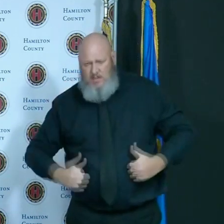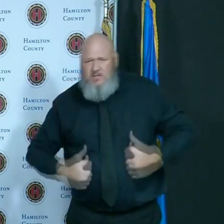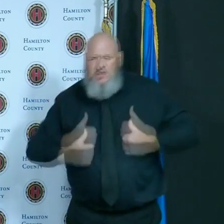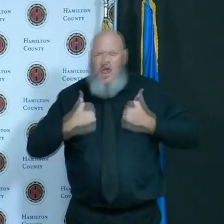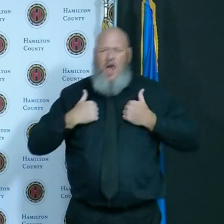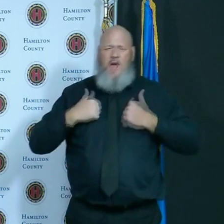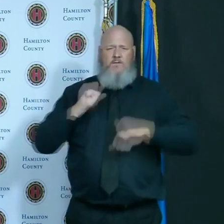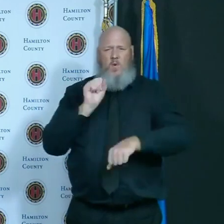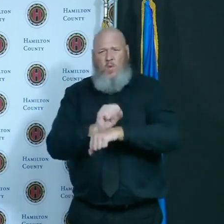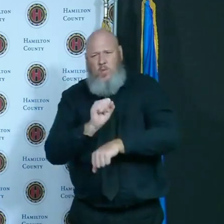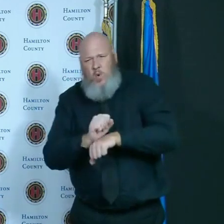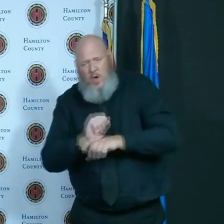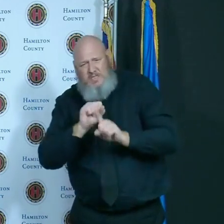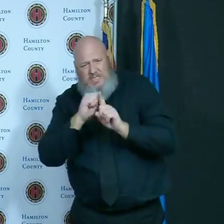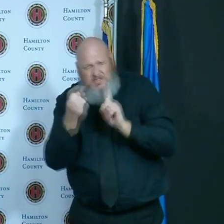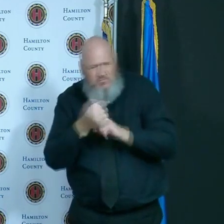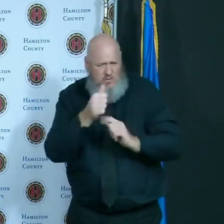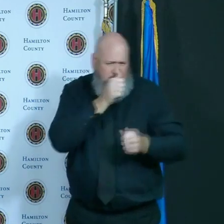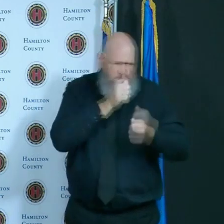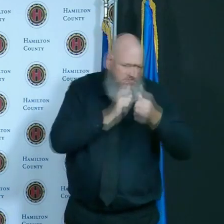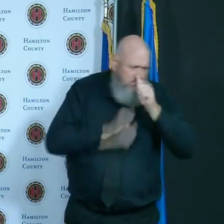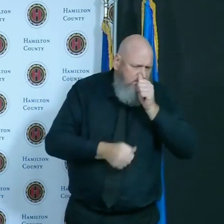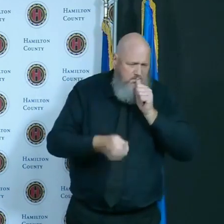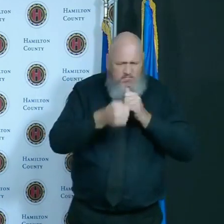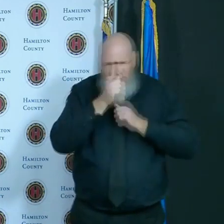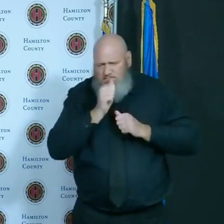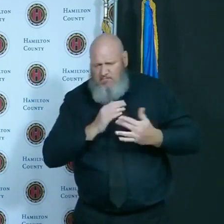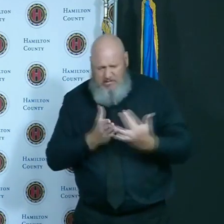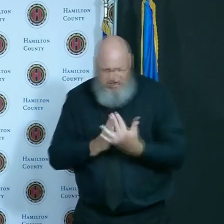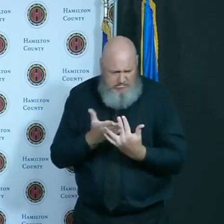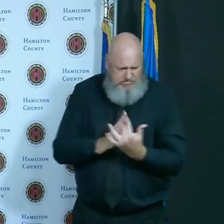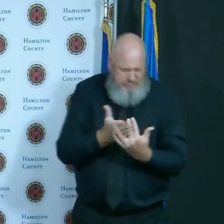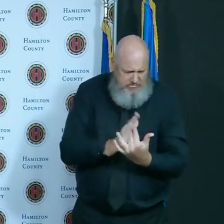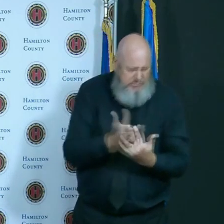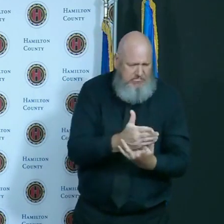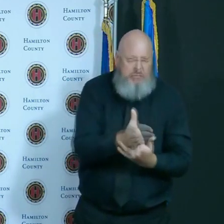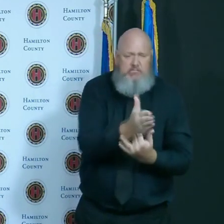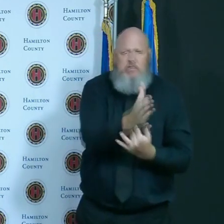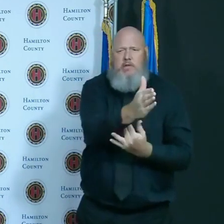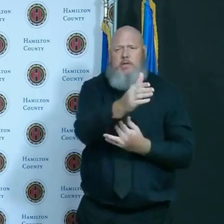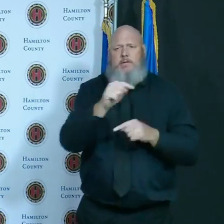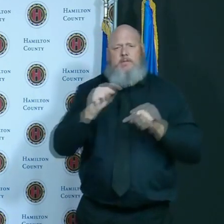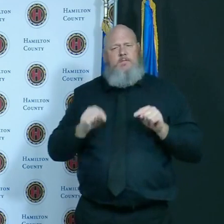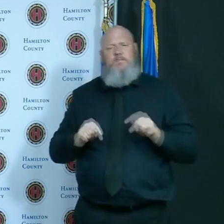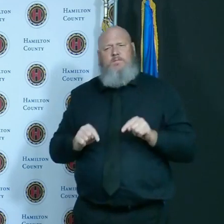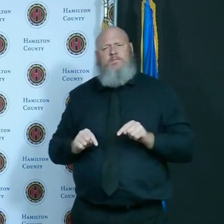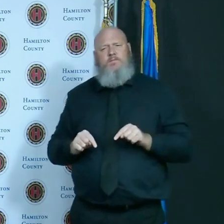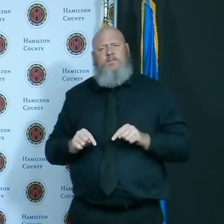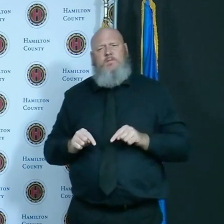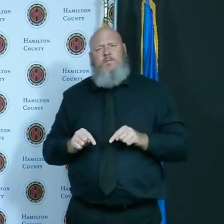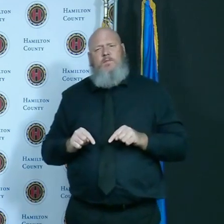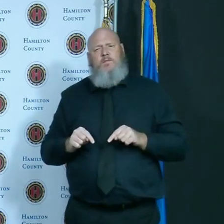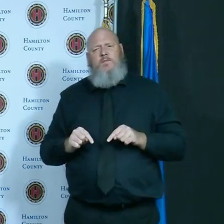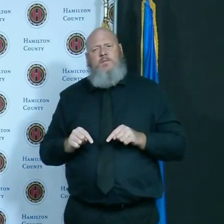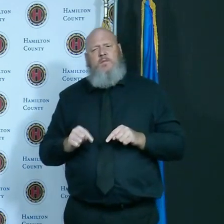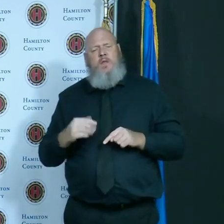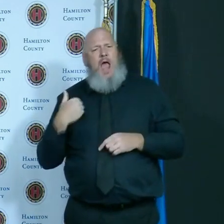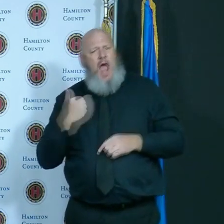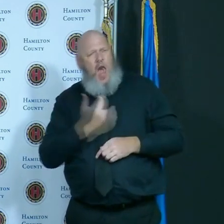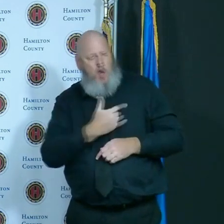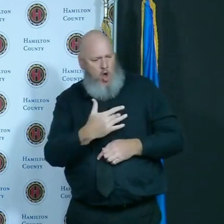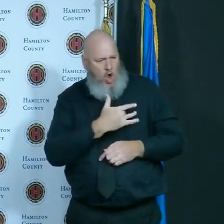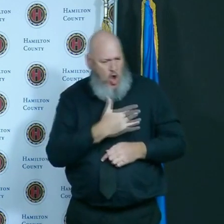live. They fought with a dream in their heart for a better day. They survived so that you and I